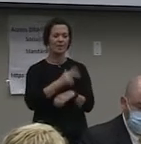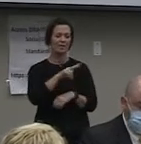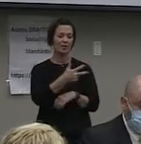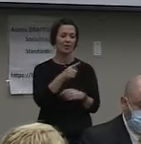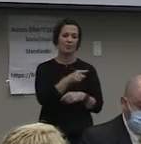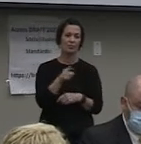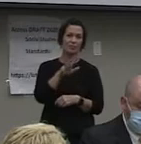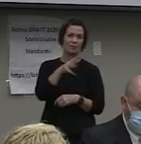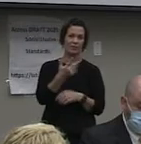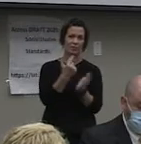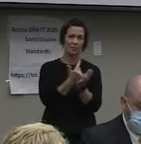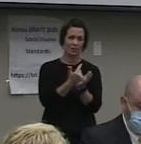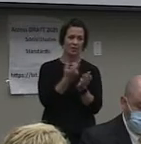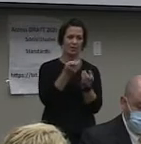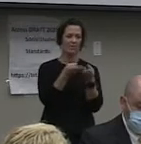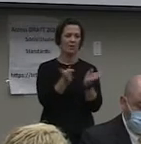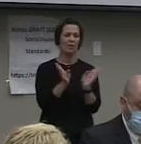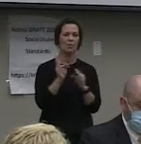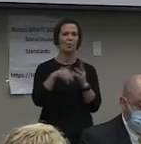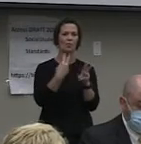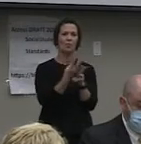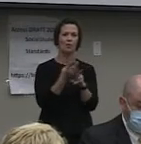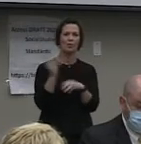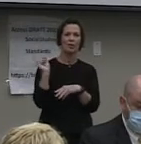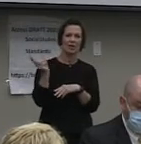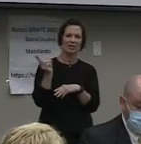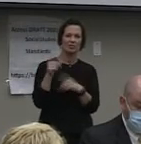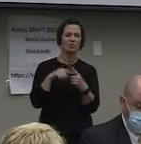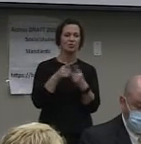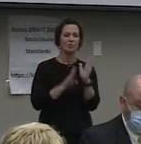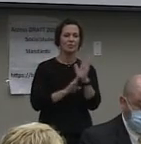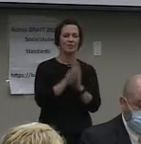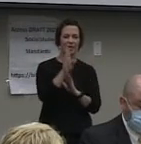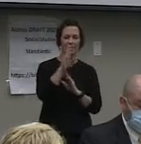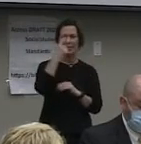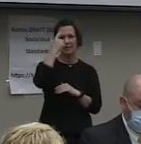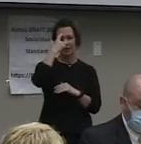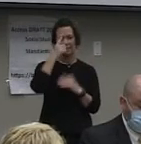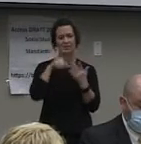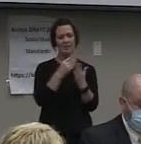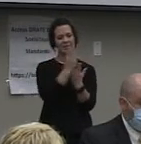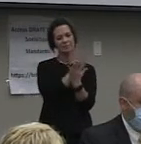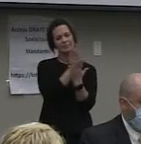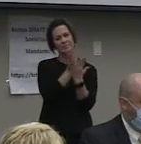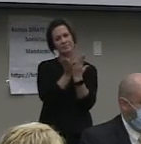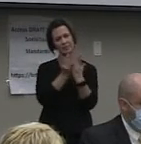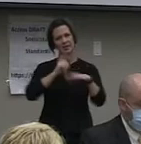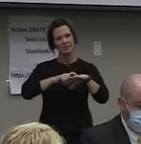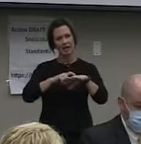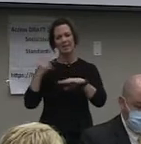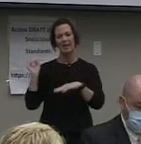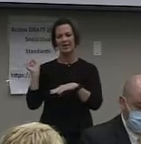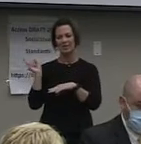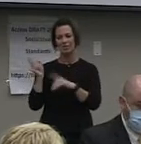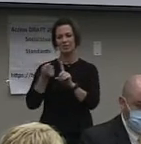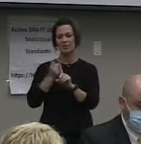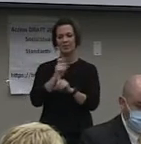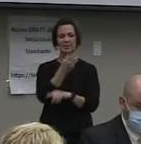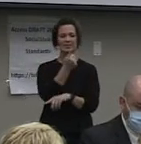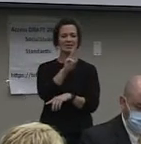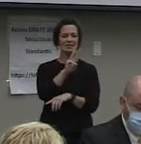grade standards now broadly cover world history. The goal was to build knowledge chronologically and systematically beginning in prehistory through to 1600